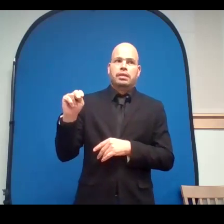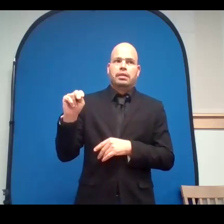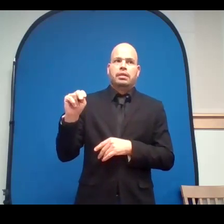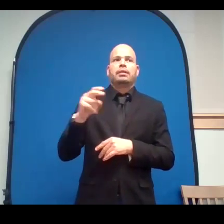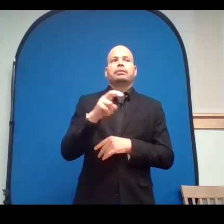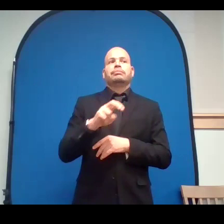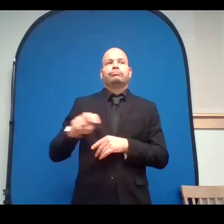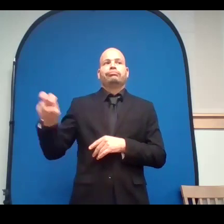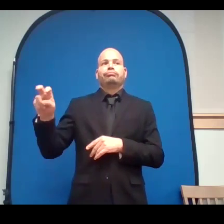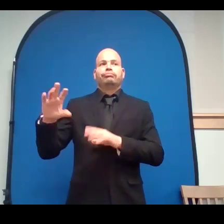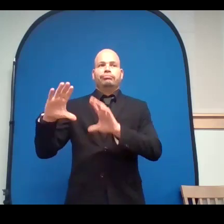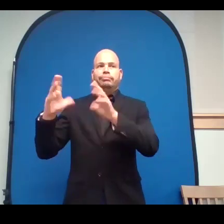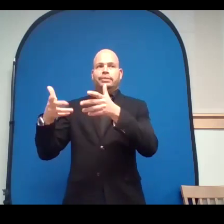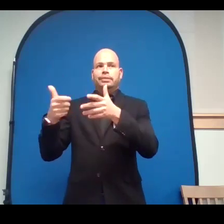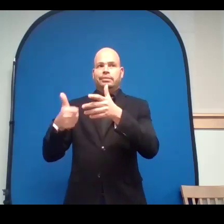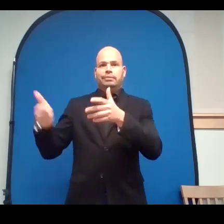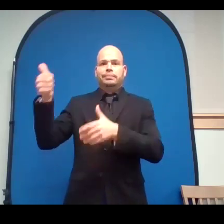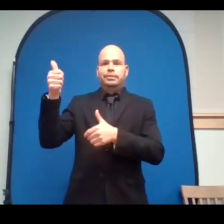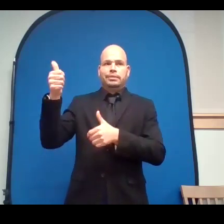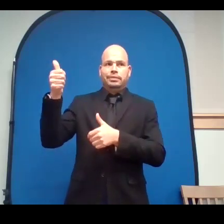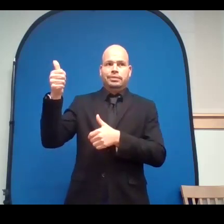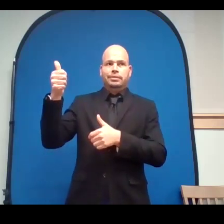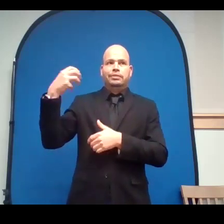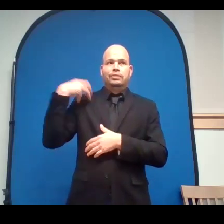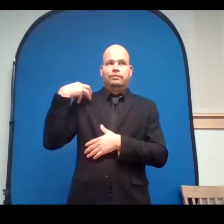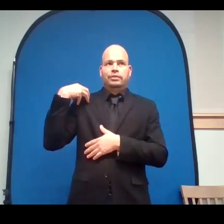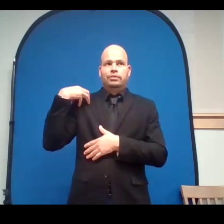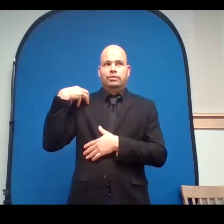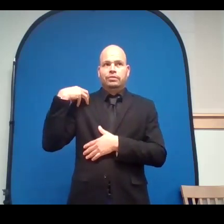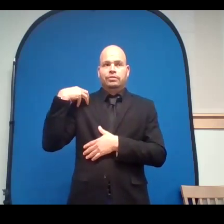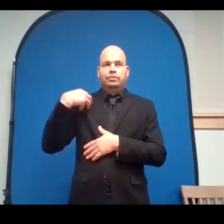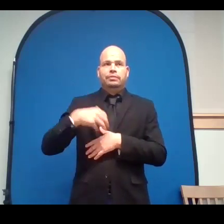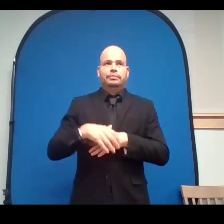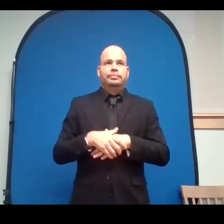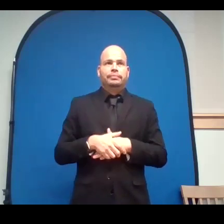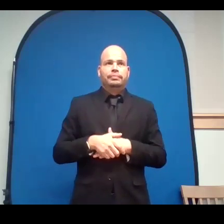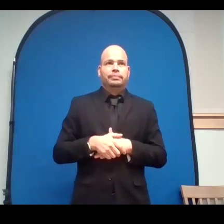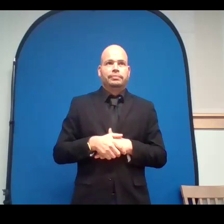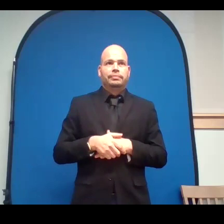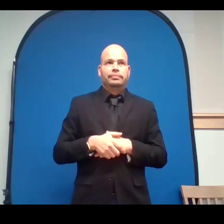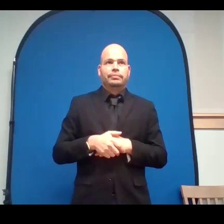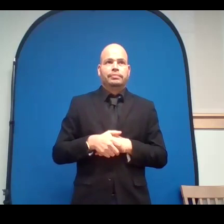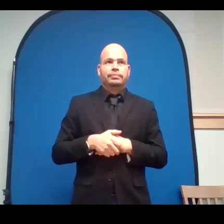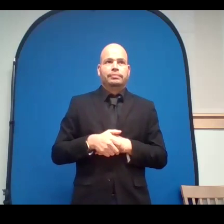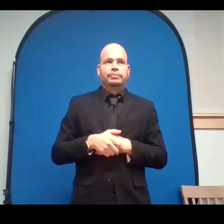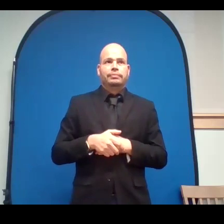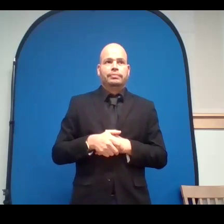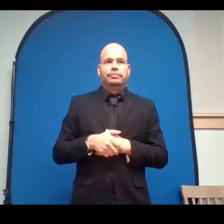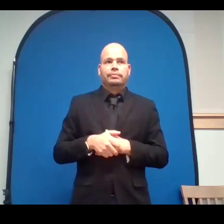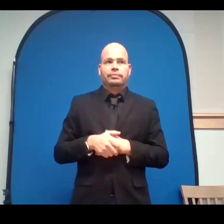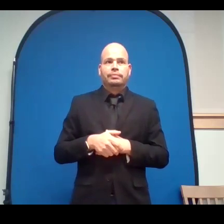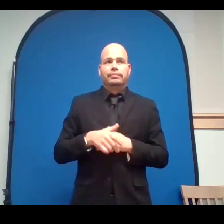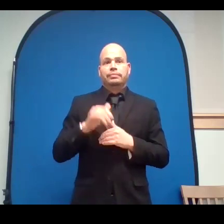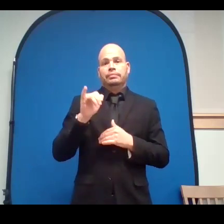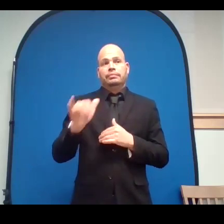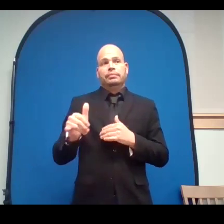not a company executive officer, an XO, for the remainder of the deployment and